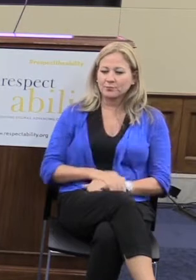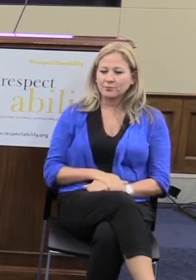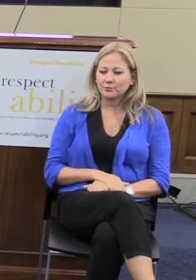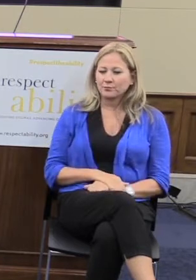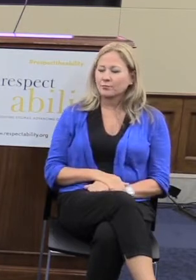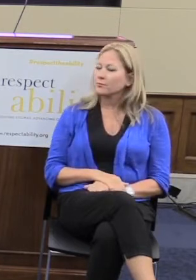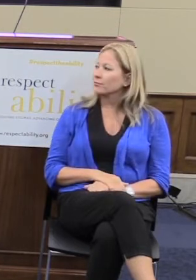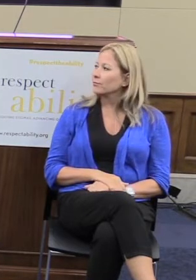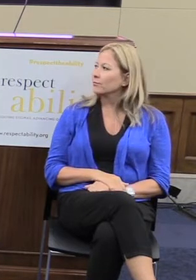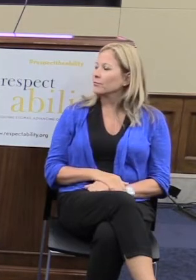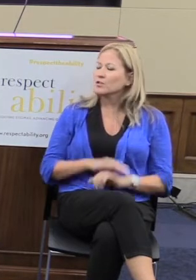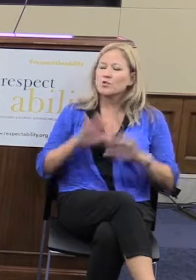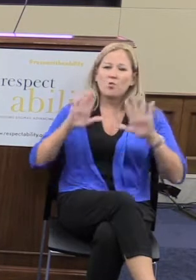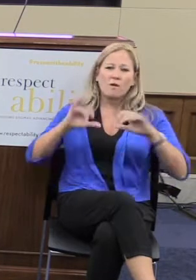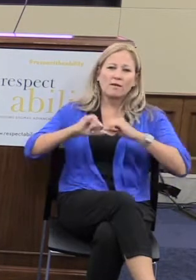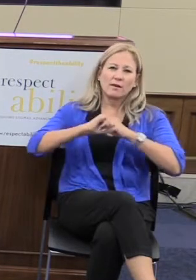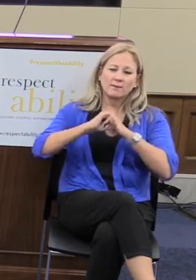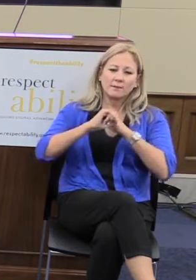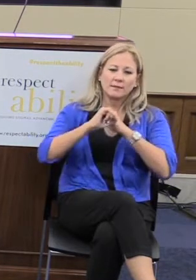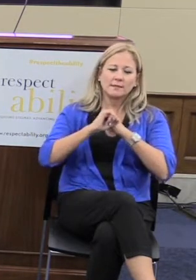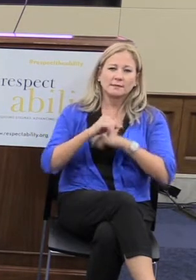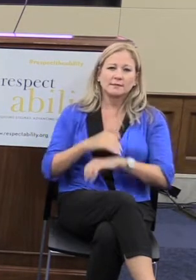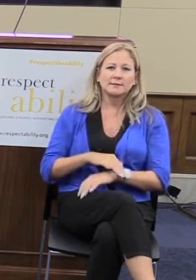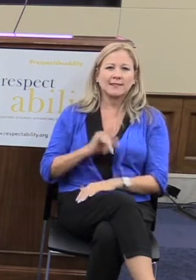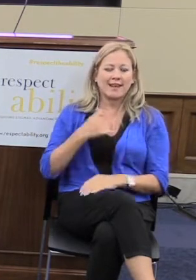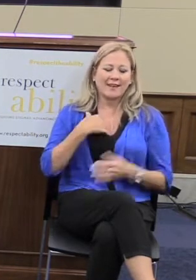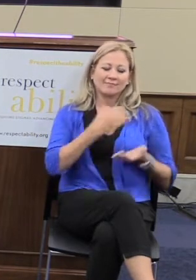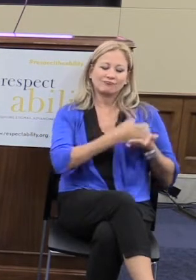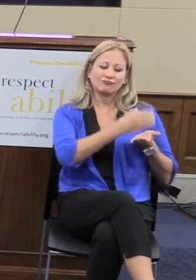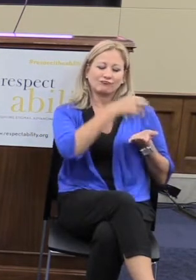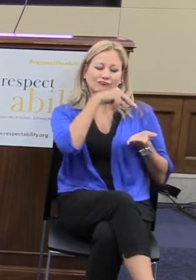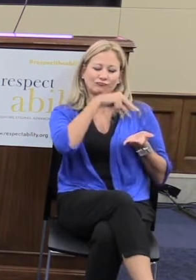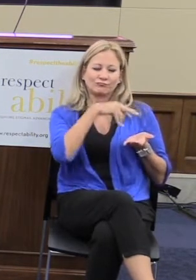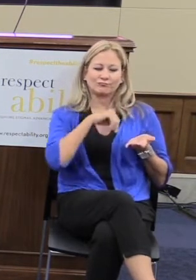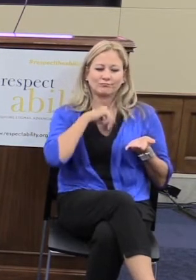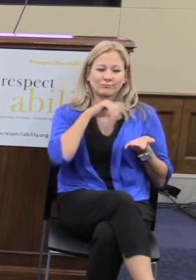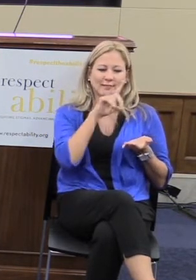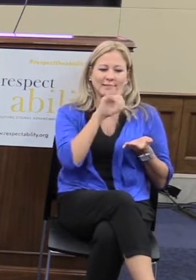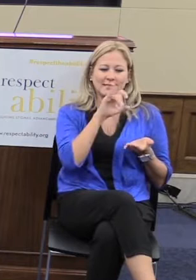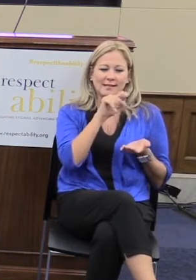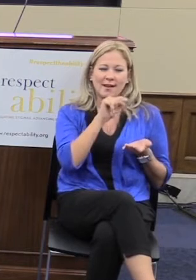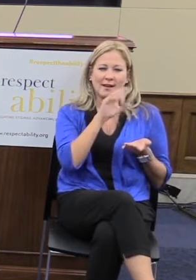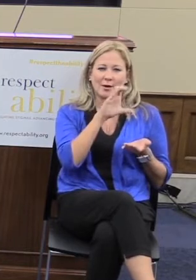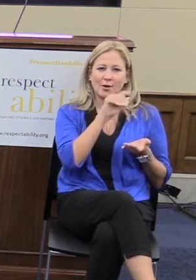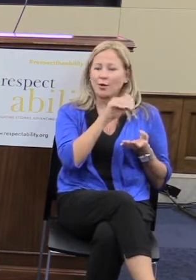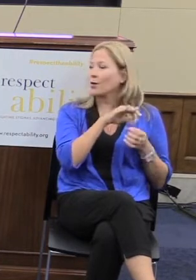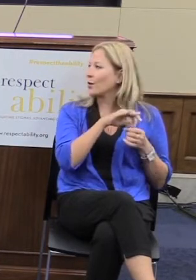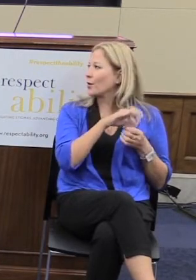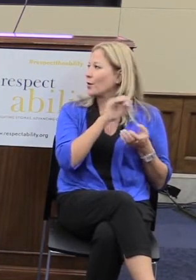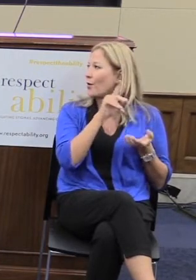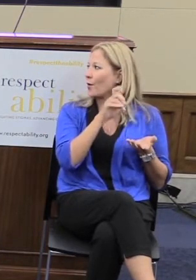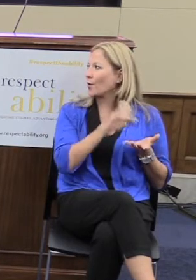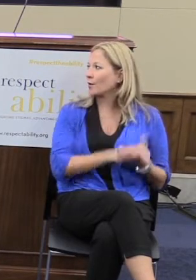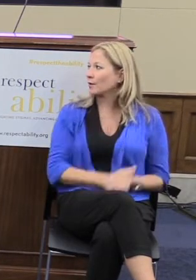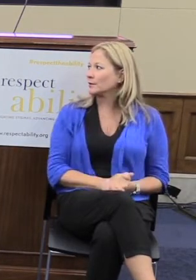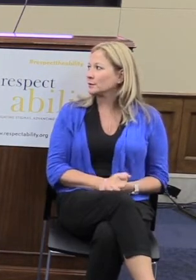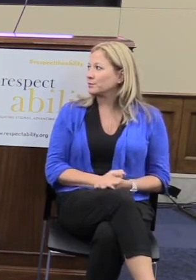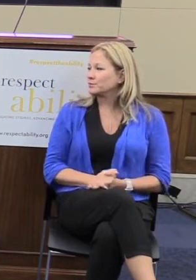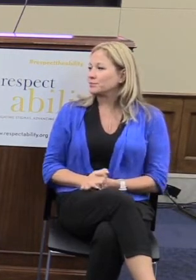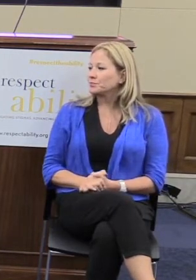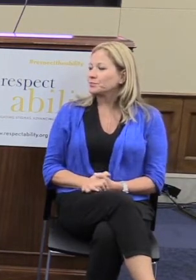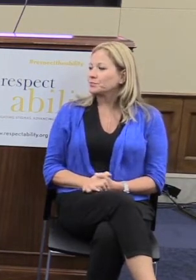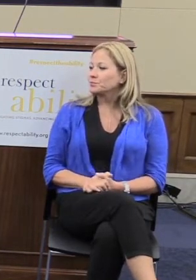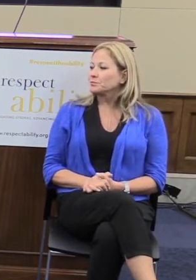amazing campaign. I have my Diet Coke right here. It was quite enlightening and thought-provoking